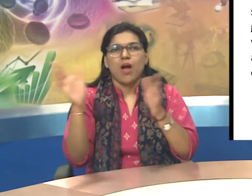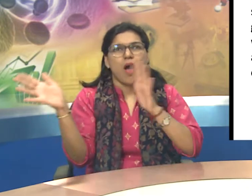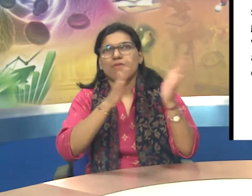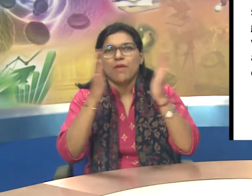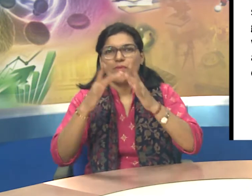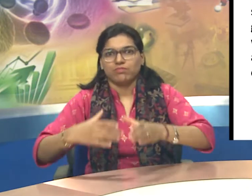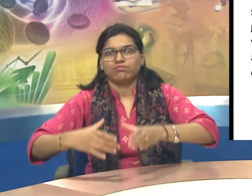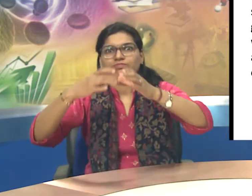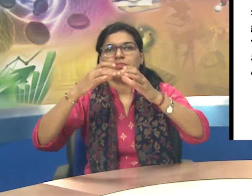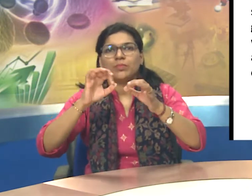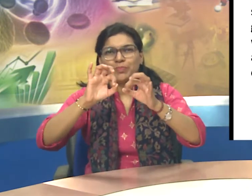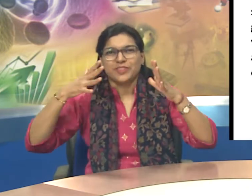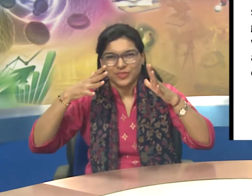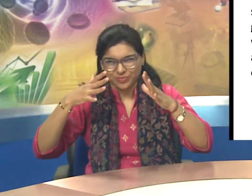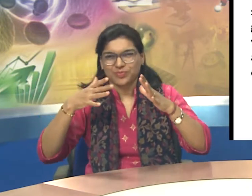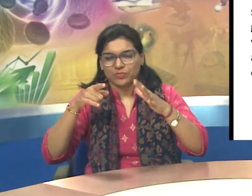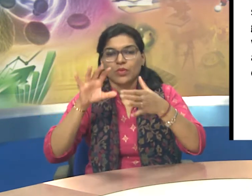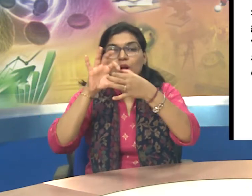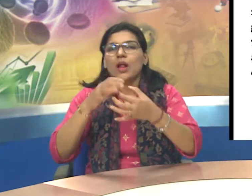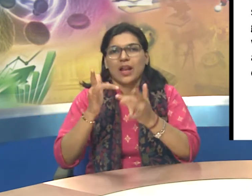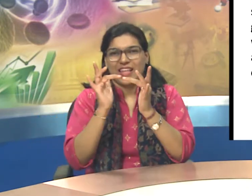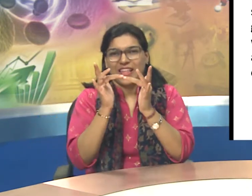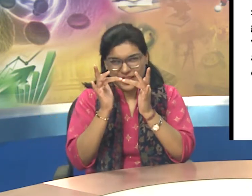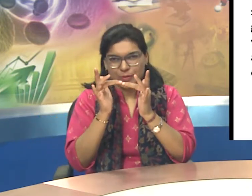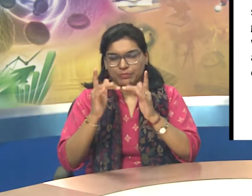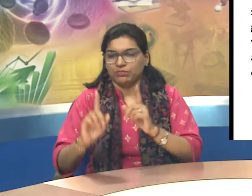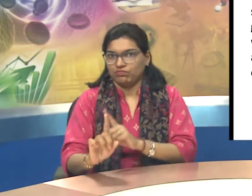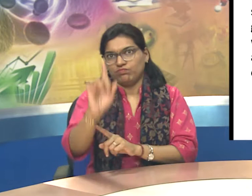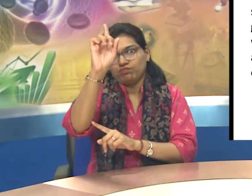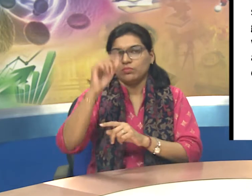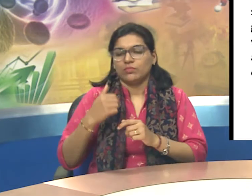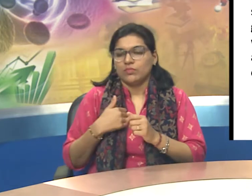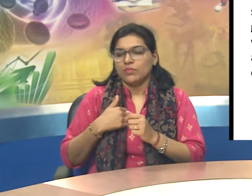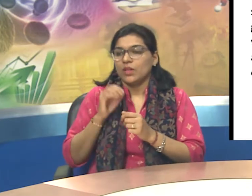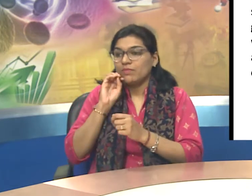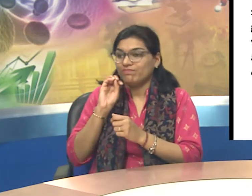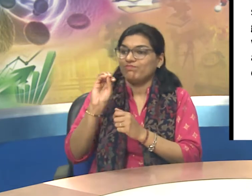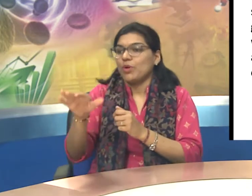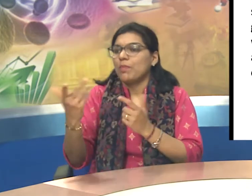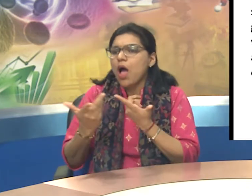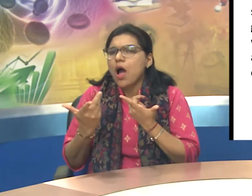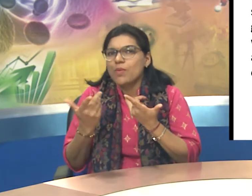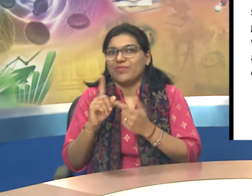read means of communication, sending the message to the